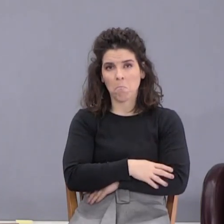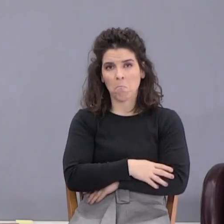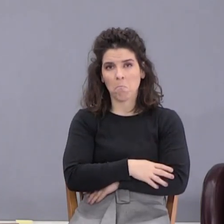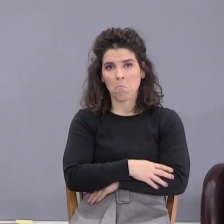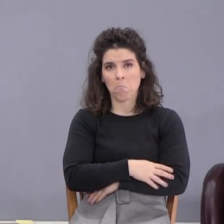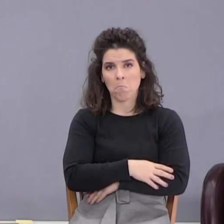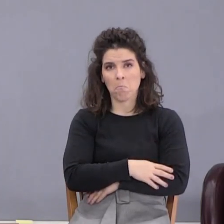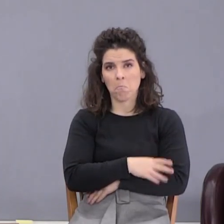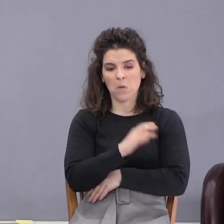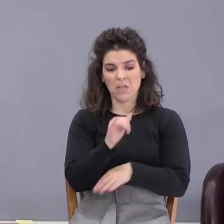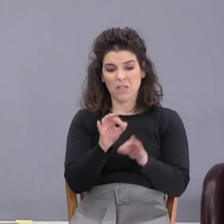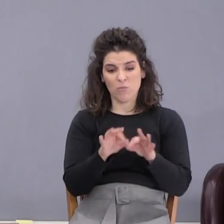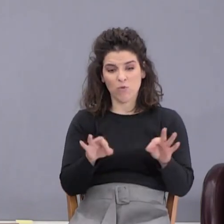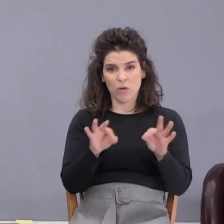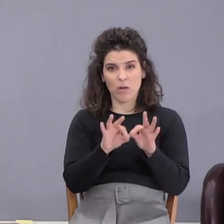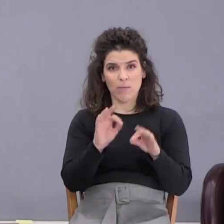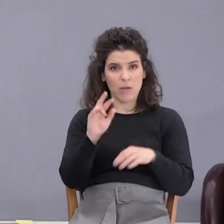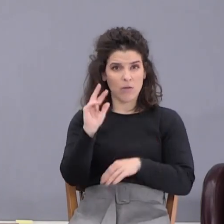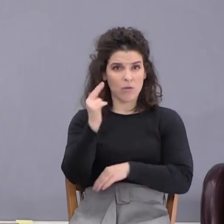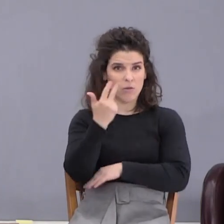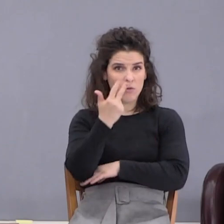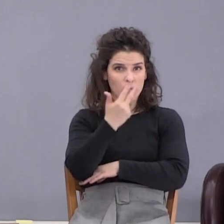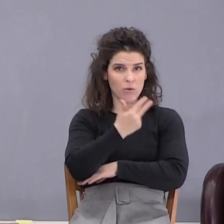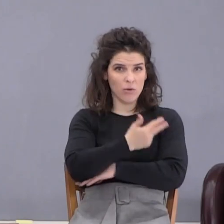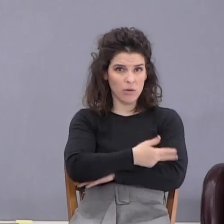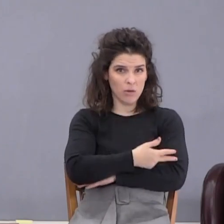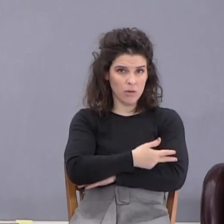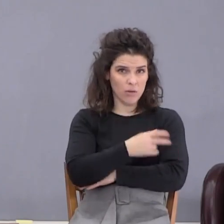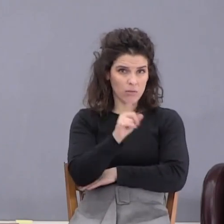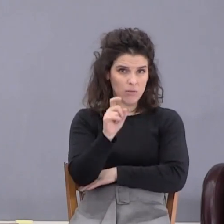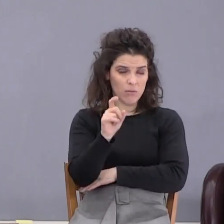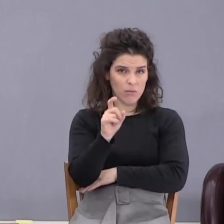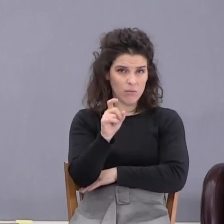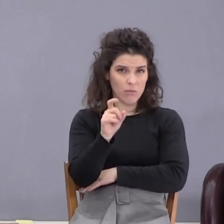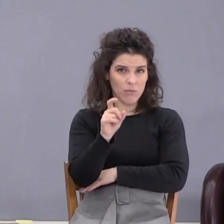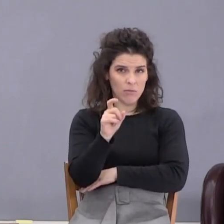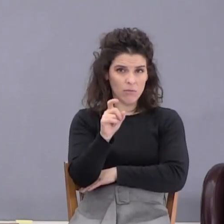Anything significant about the third day?